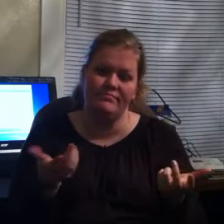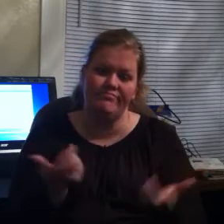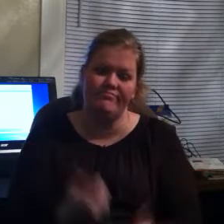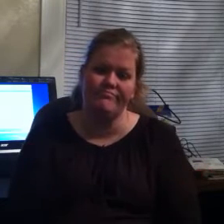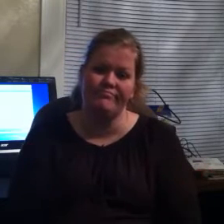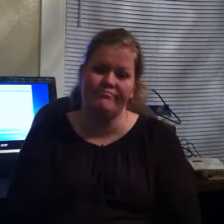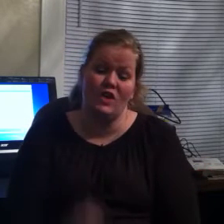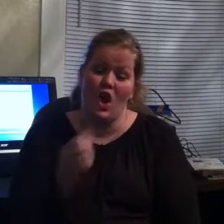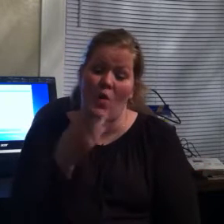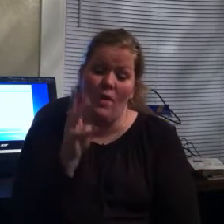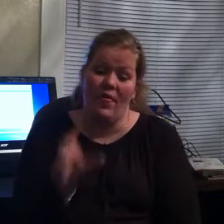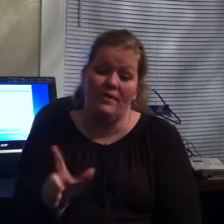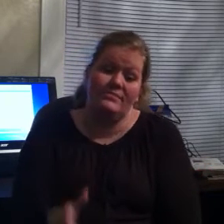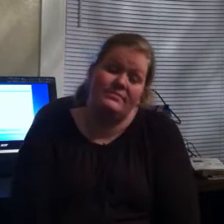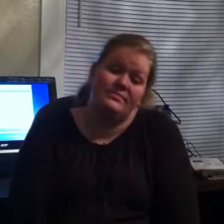Oh well.